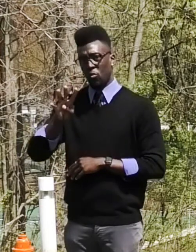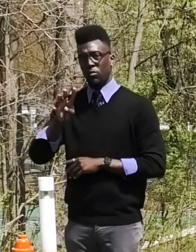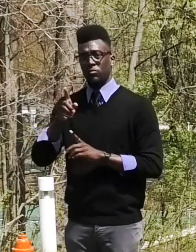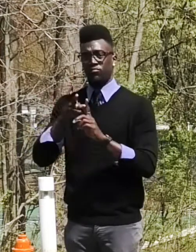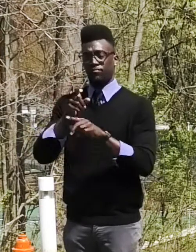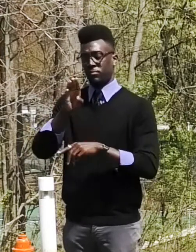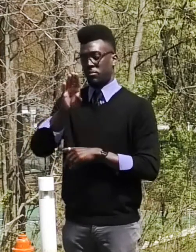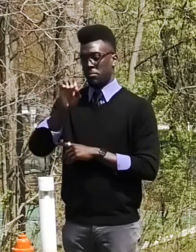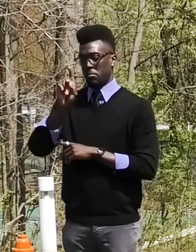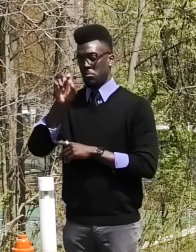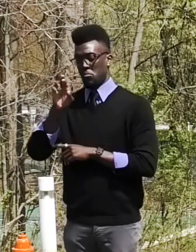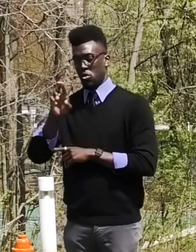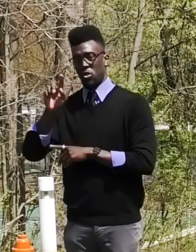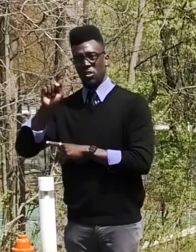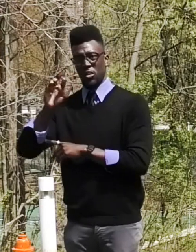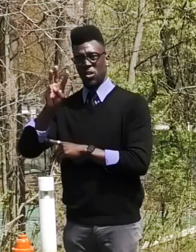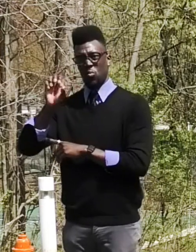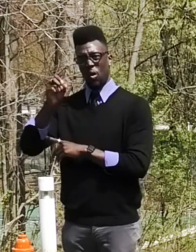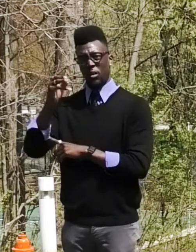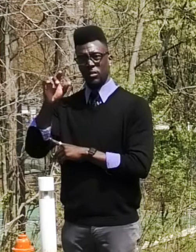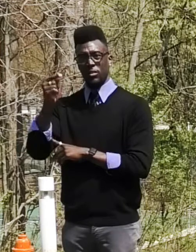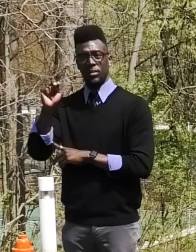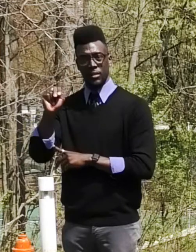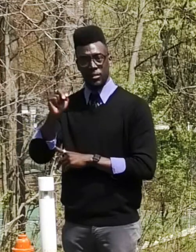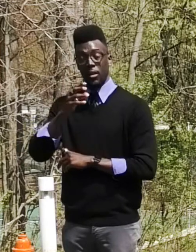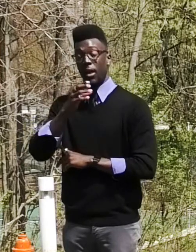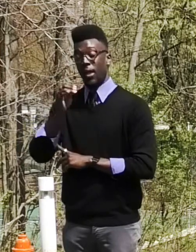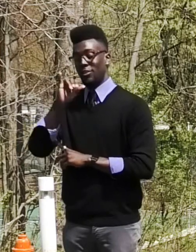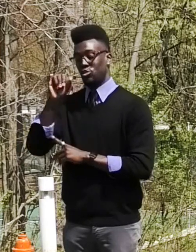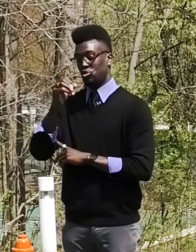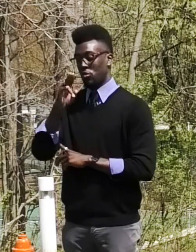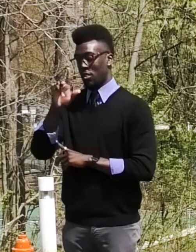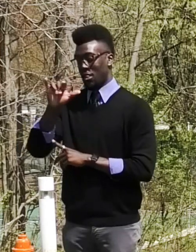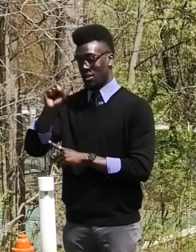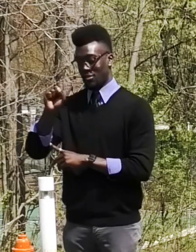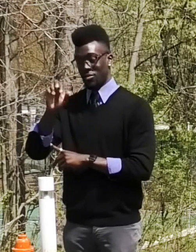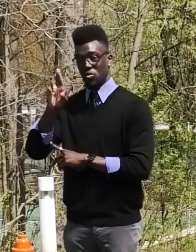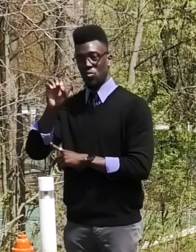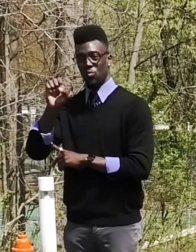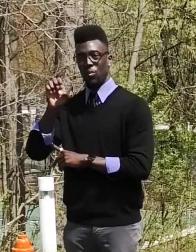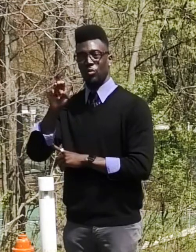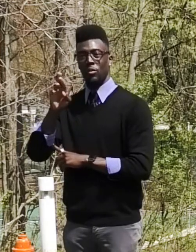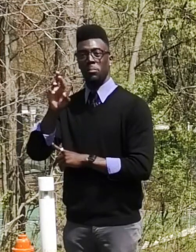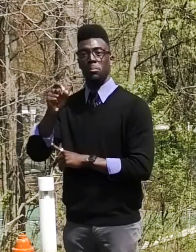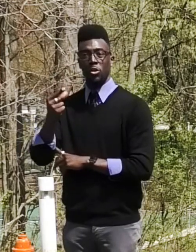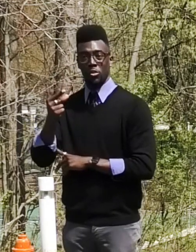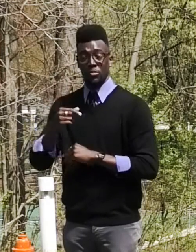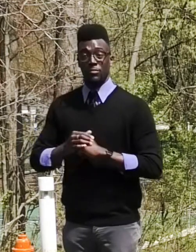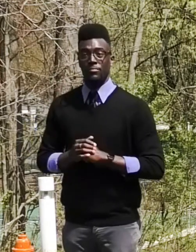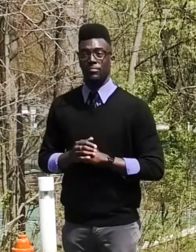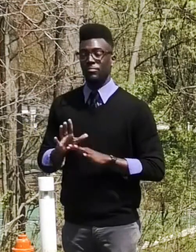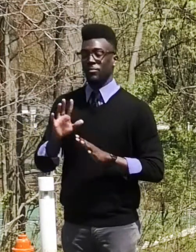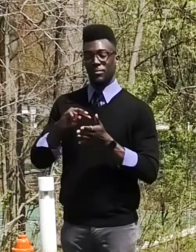and philanthropist Julius Rosenberg. Mount Hope thus was a Rosenwald school.